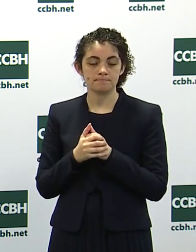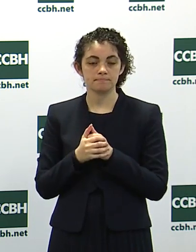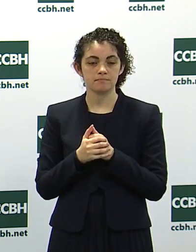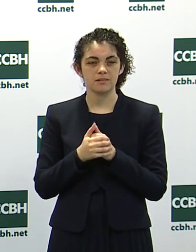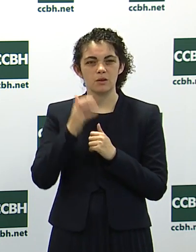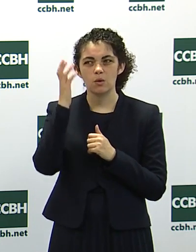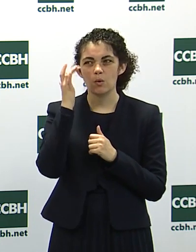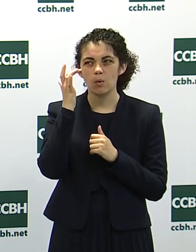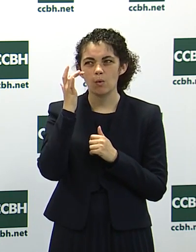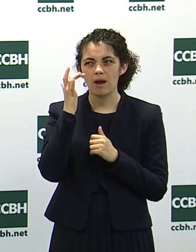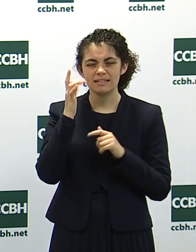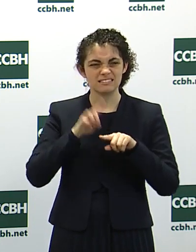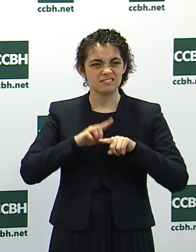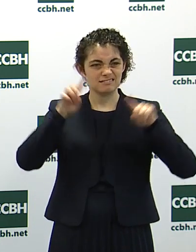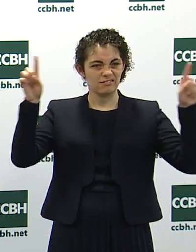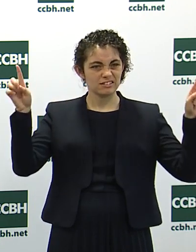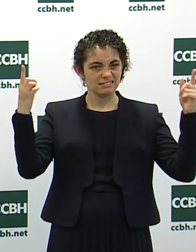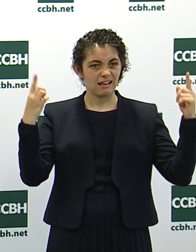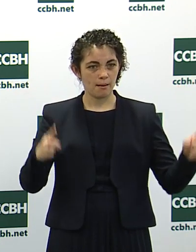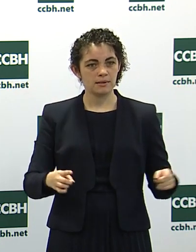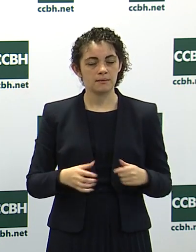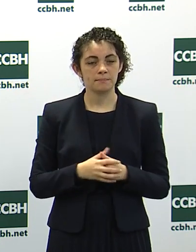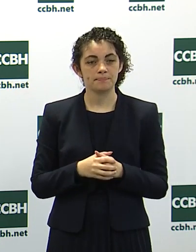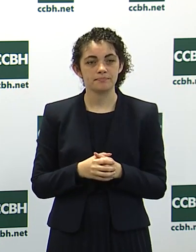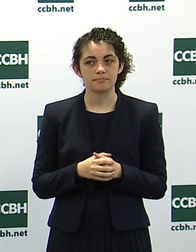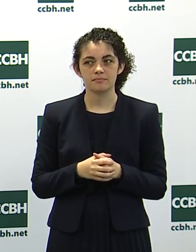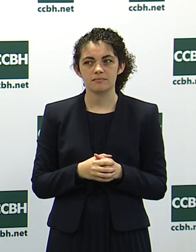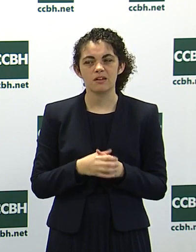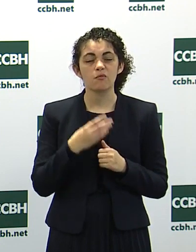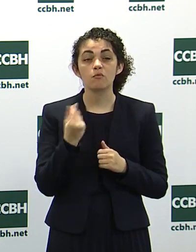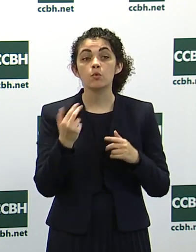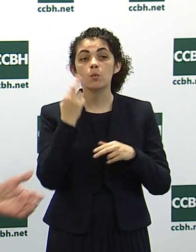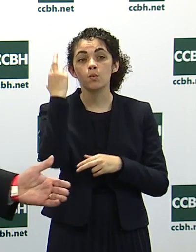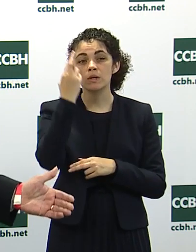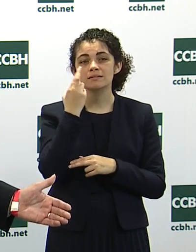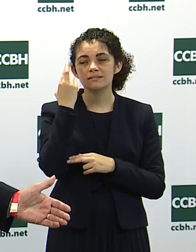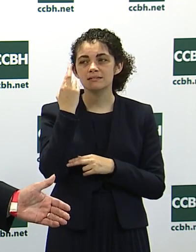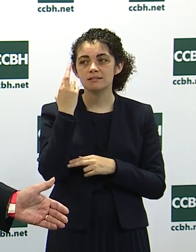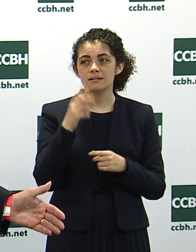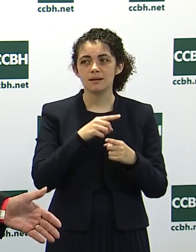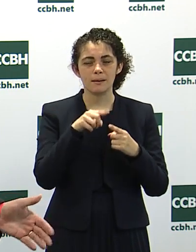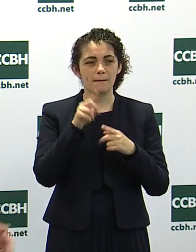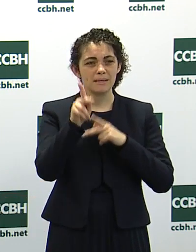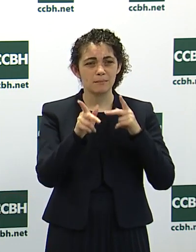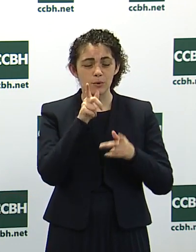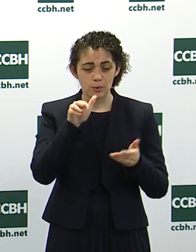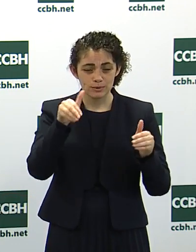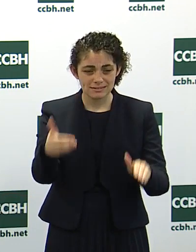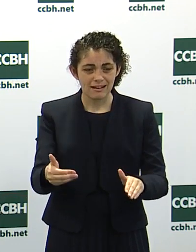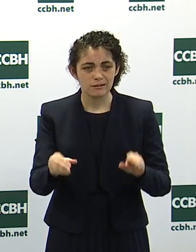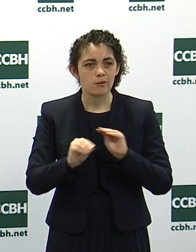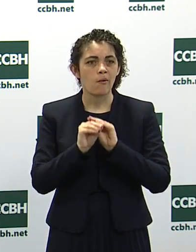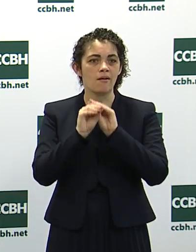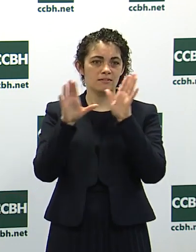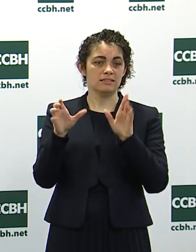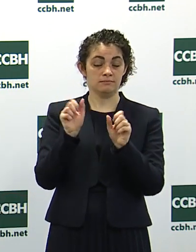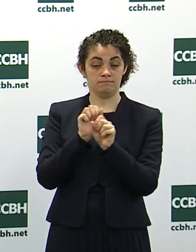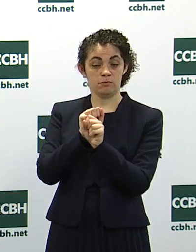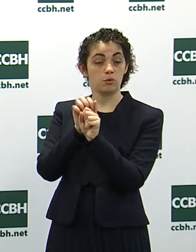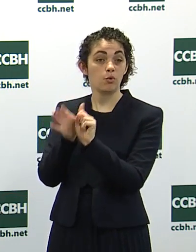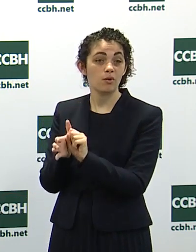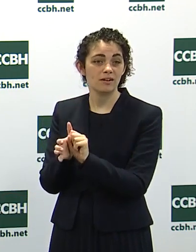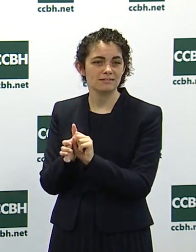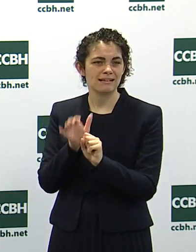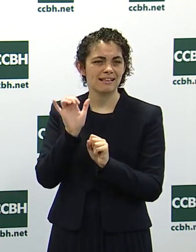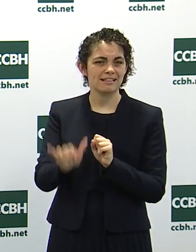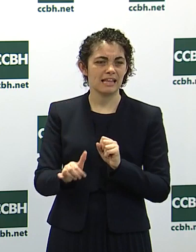So why is there ambiguity? A couple of reasons. There's people who die very obviously from coronavirus.